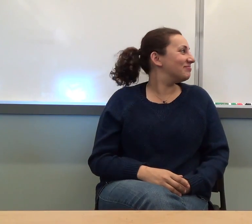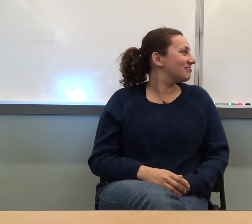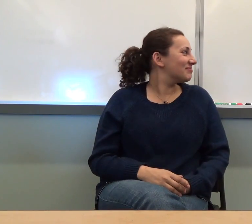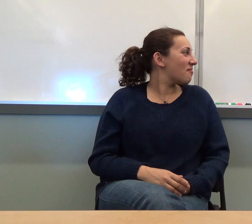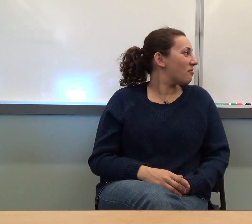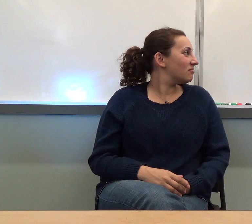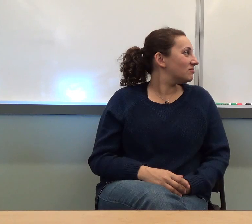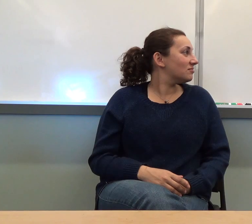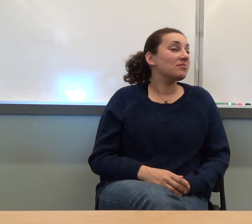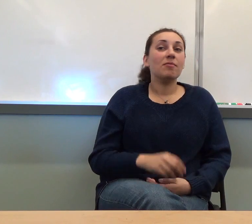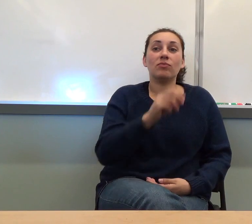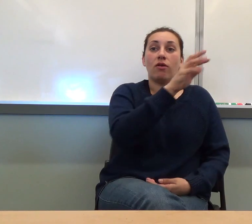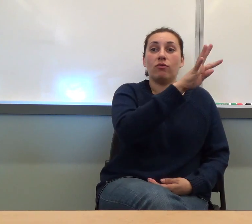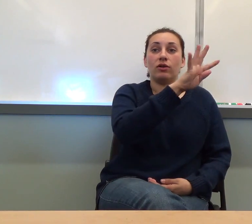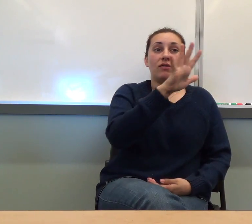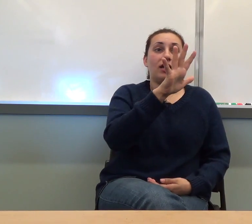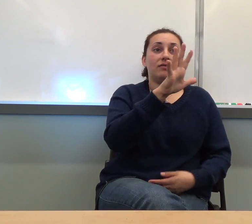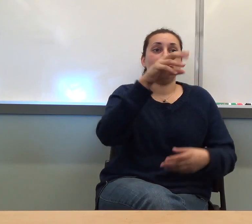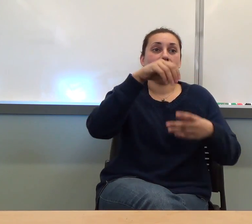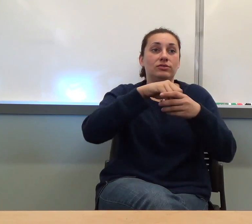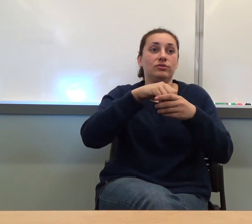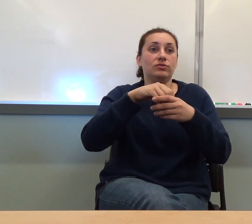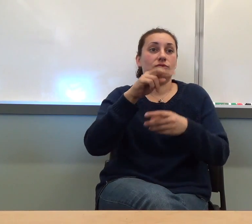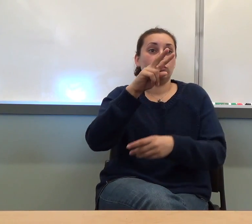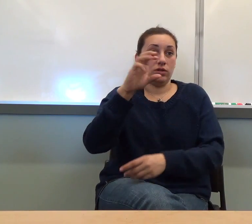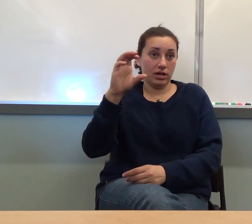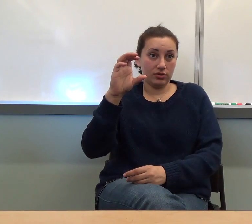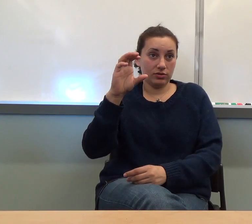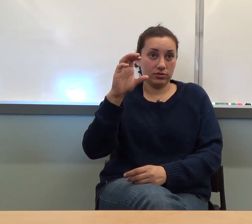Okay, 45 into 200. 4.